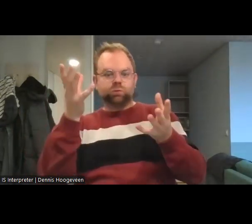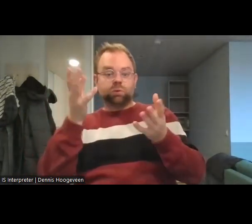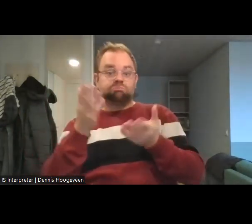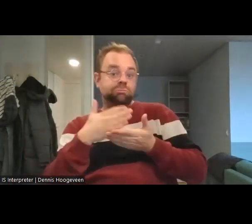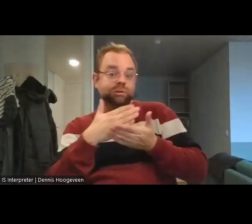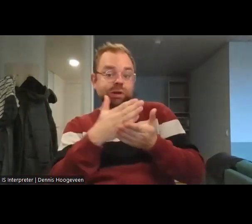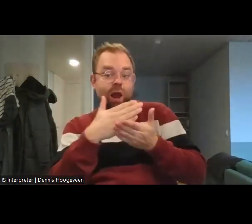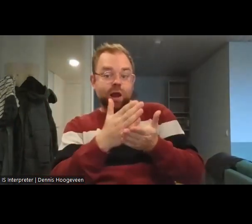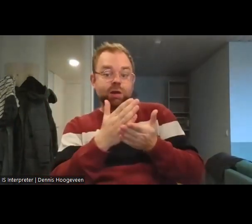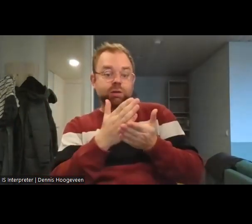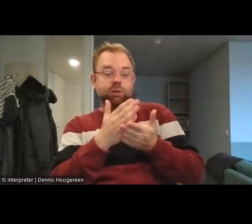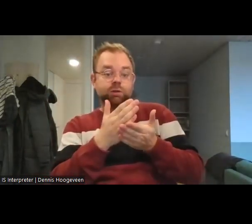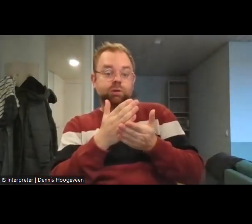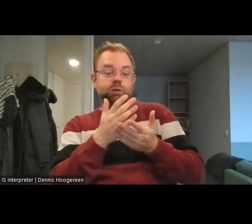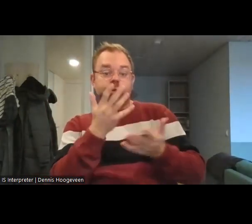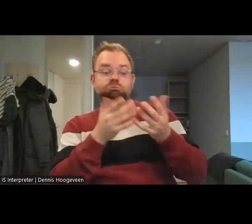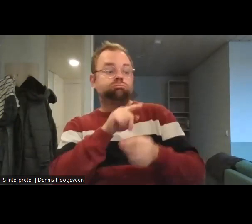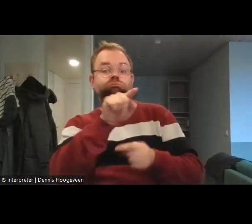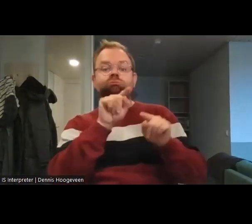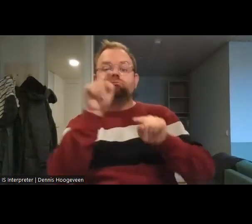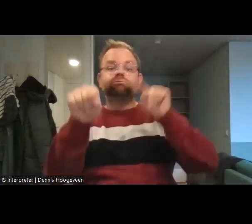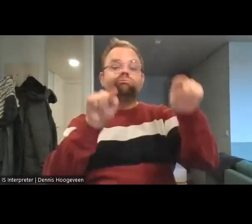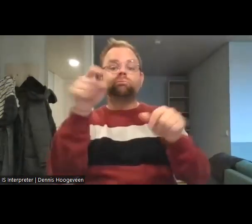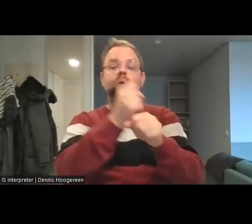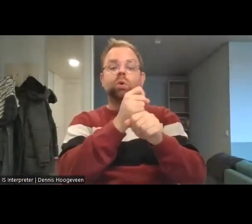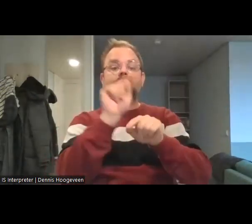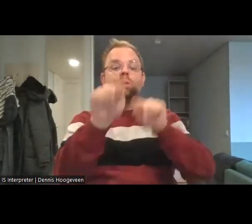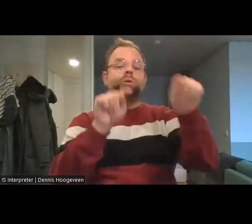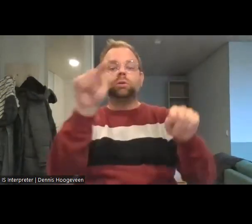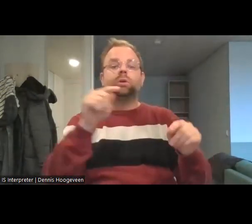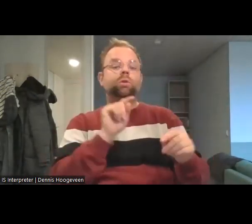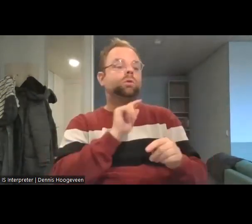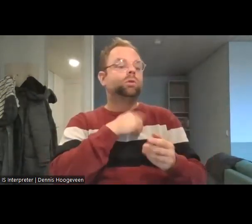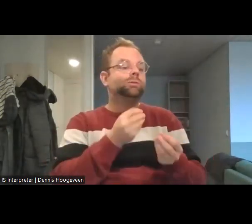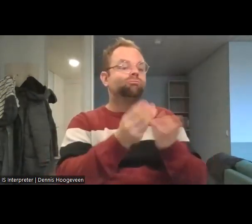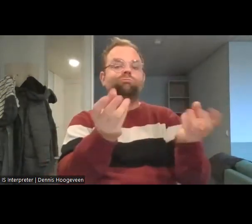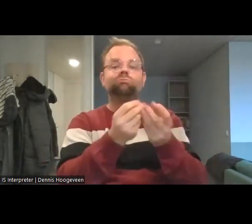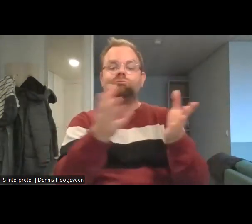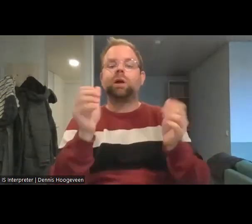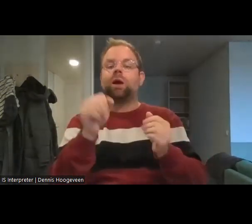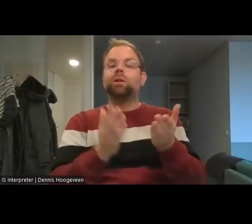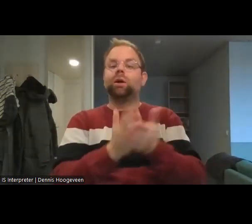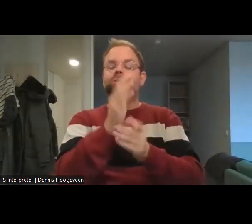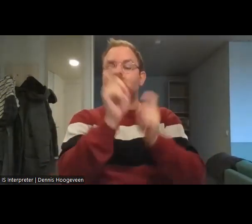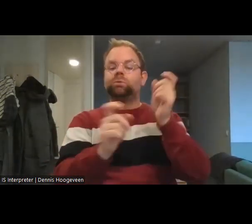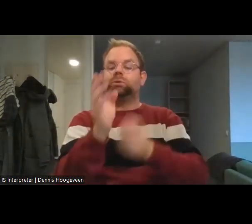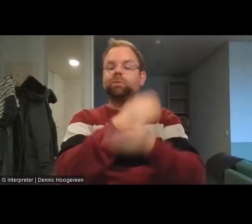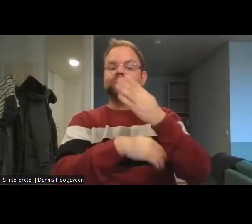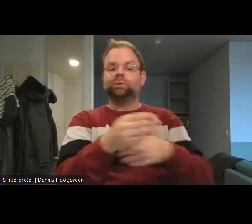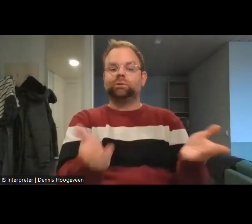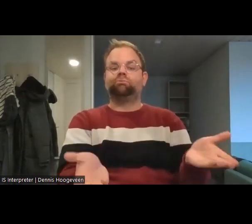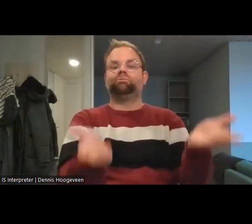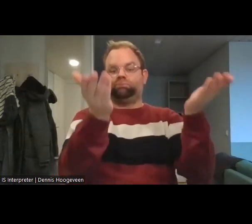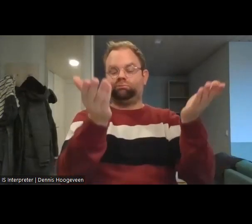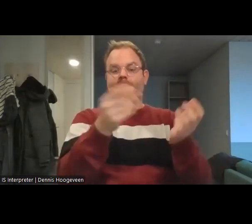disabilities living in forced displacement, in situations of statelessness. We had as well a webinar on